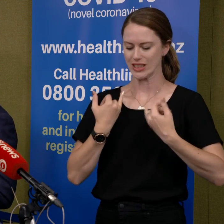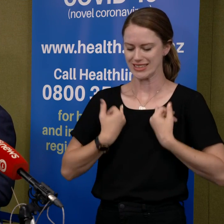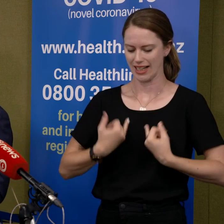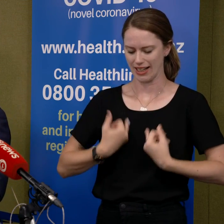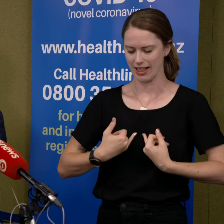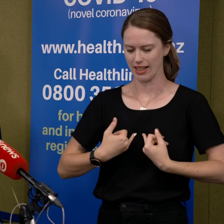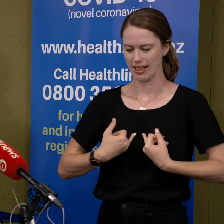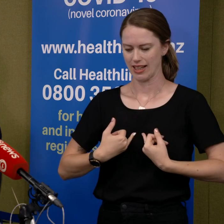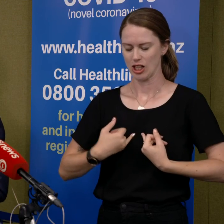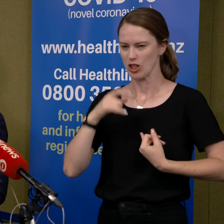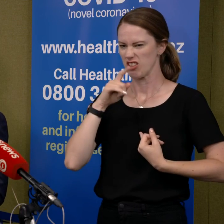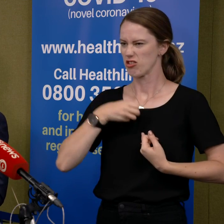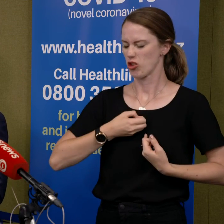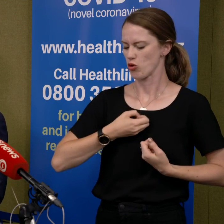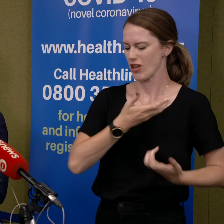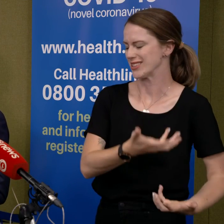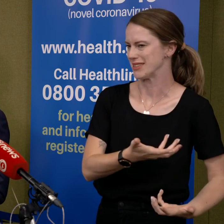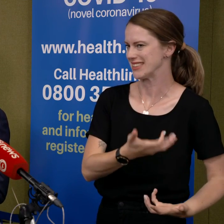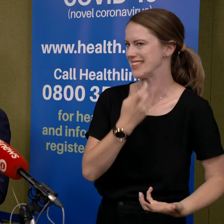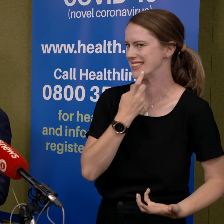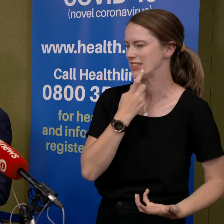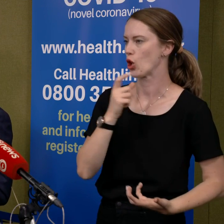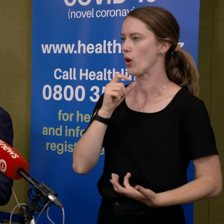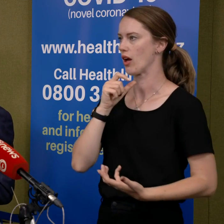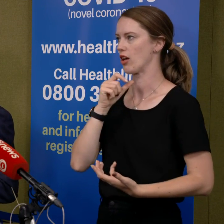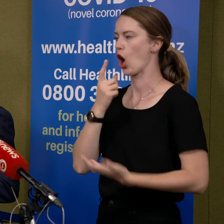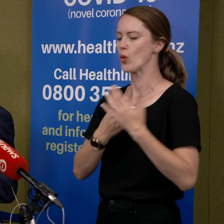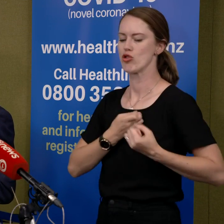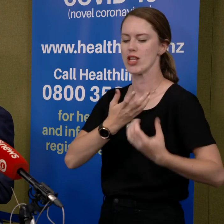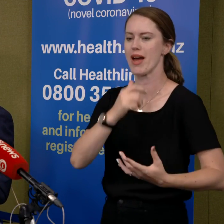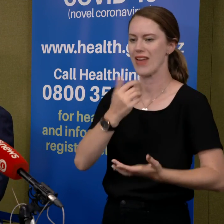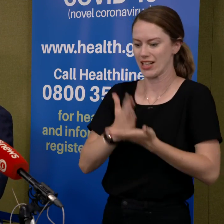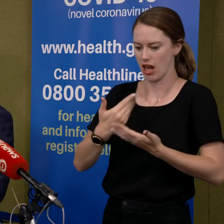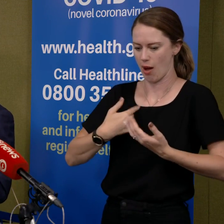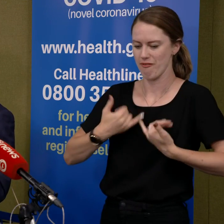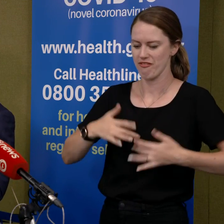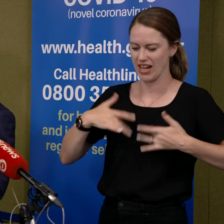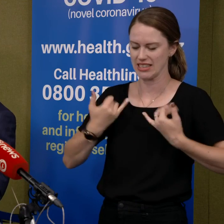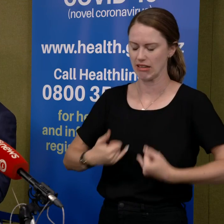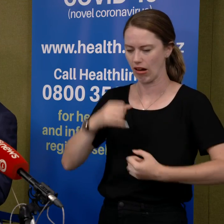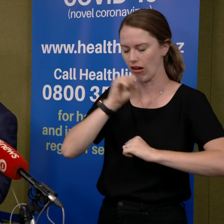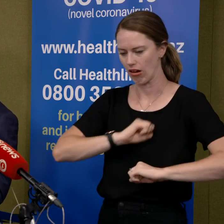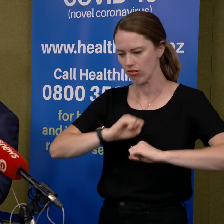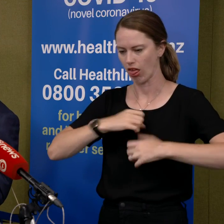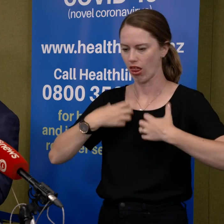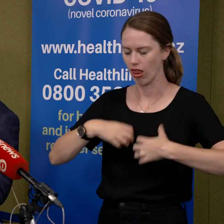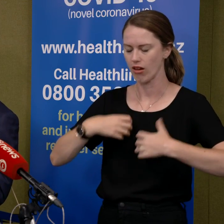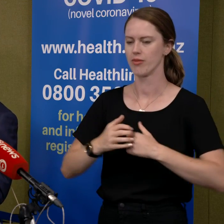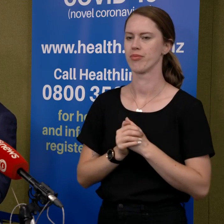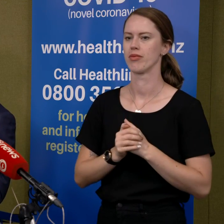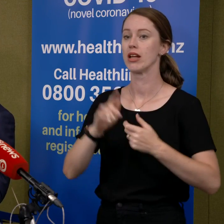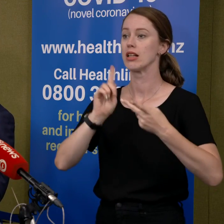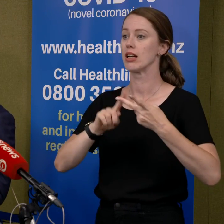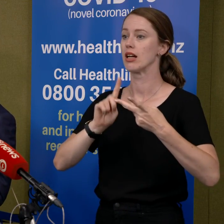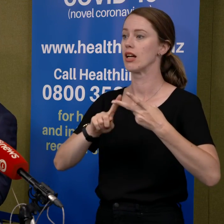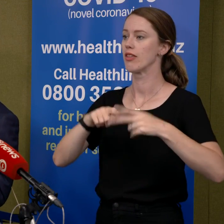So people transmit the virus when they're symptomatic. The second thing is that the period of time from when a person infects another